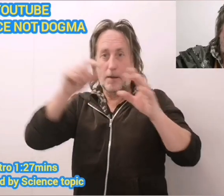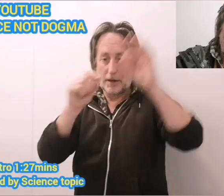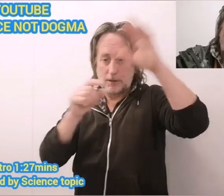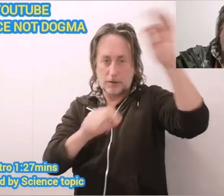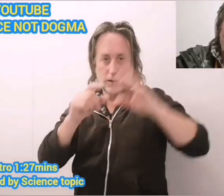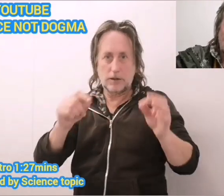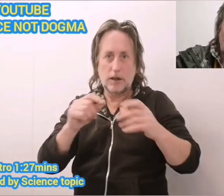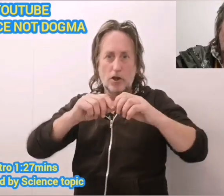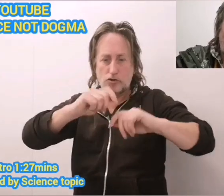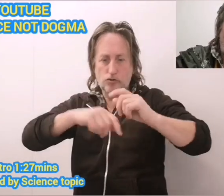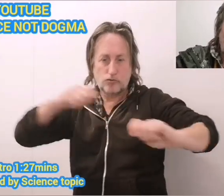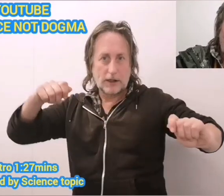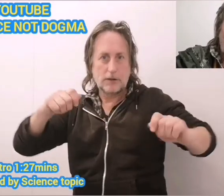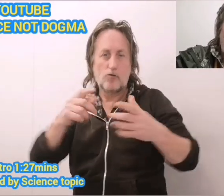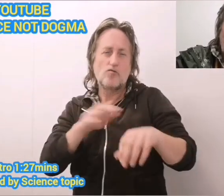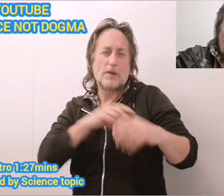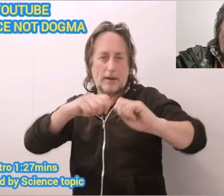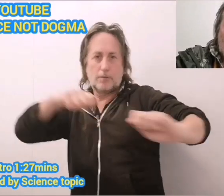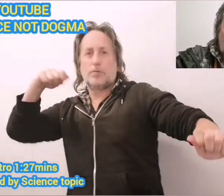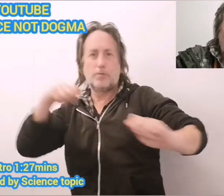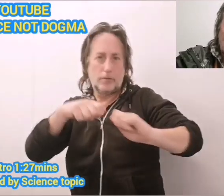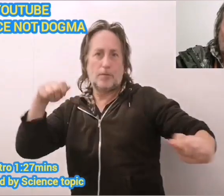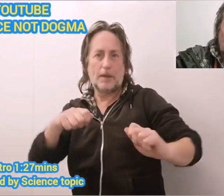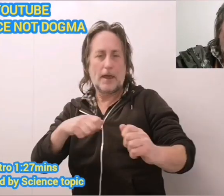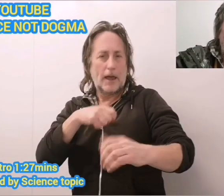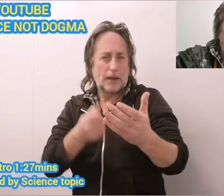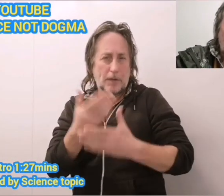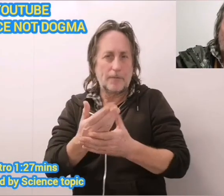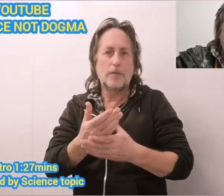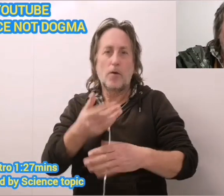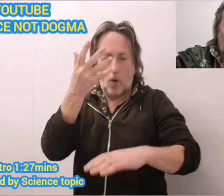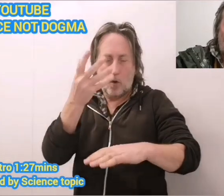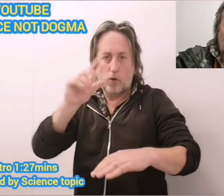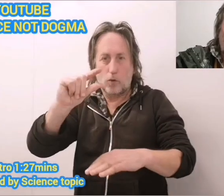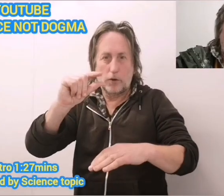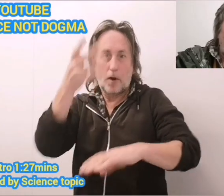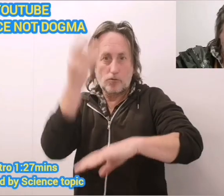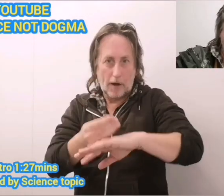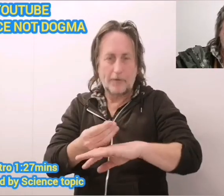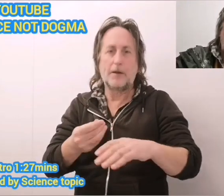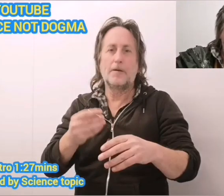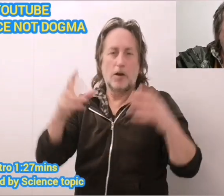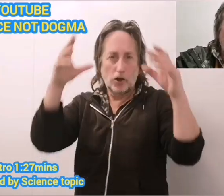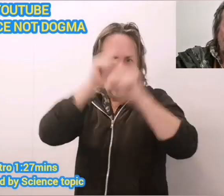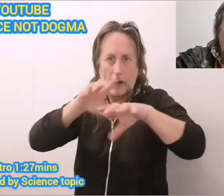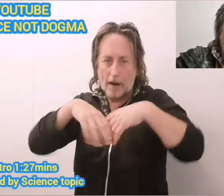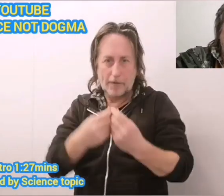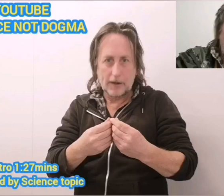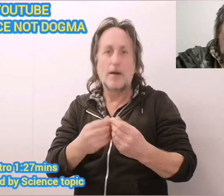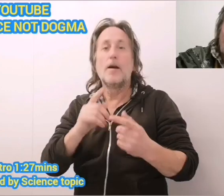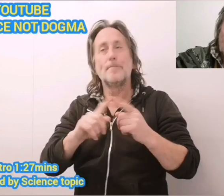by strings, which are actually elastic pipes. Explain quantum gravity, dark matter, dark energy,